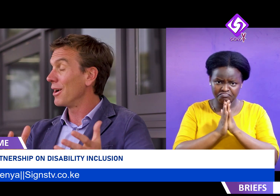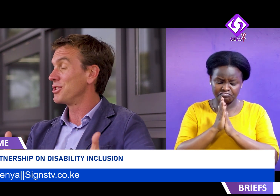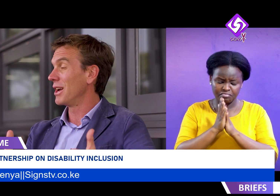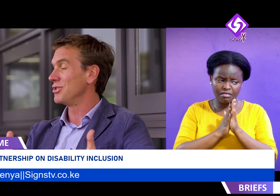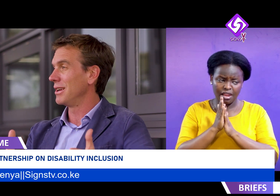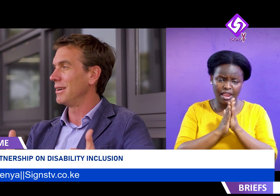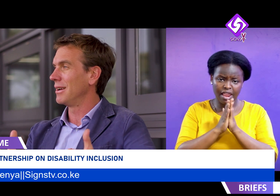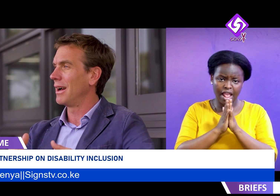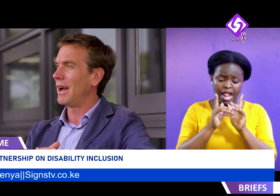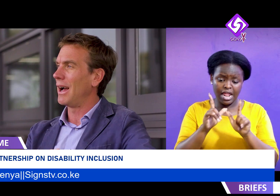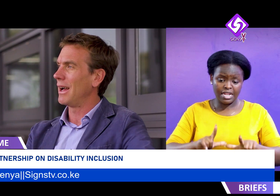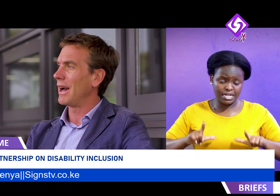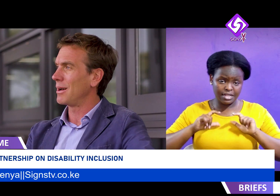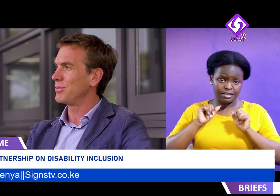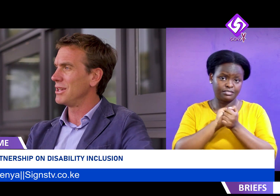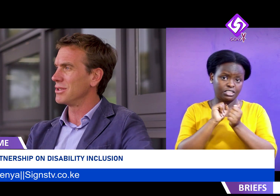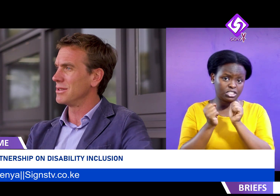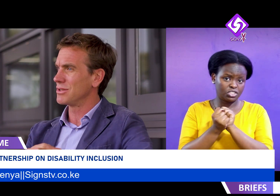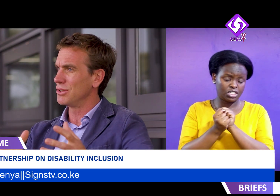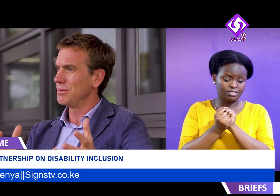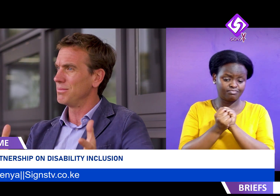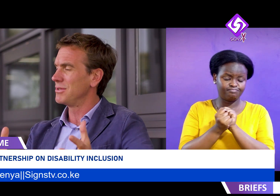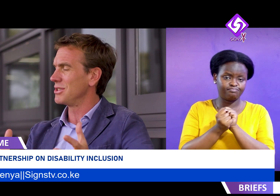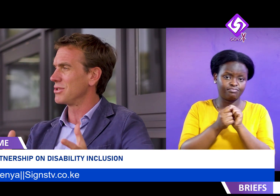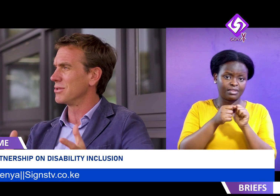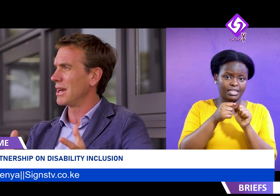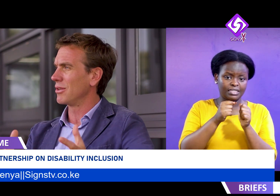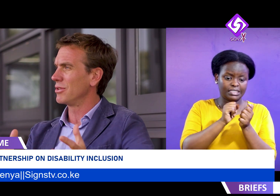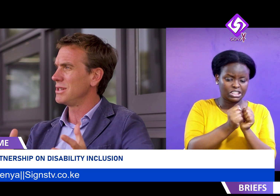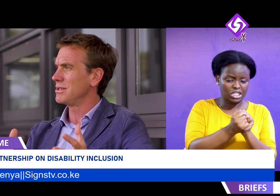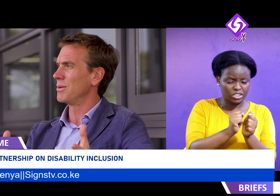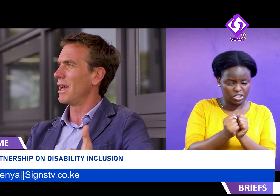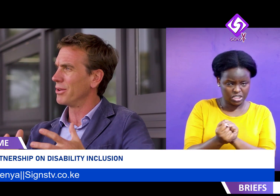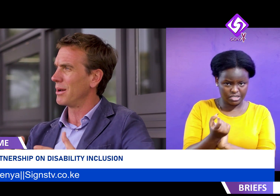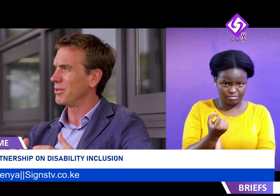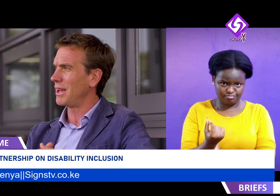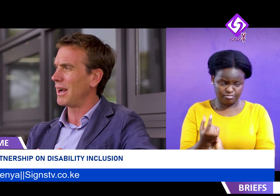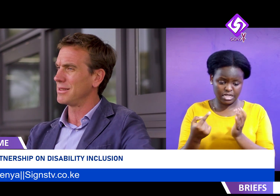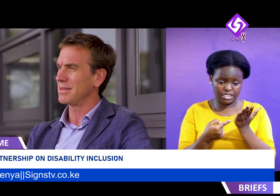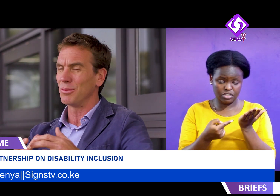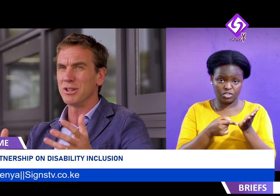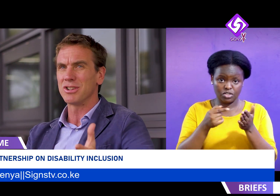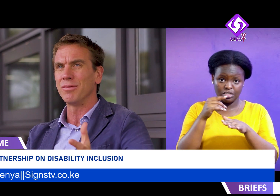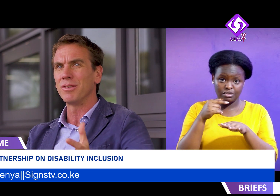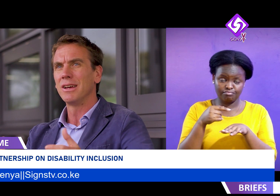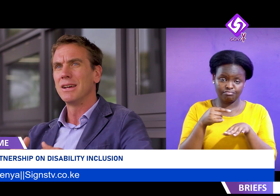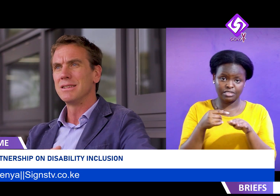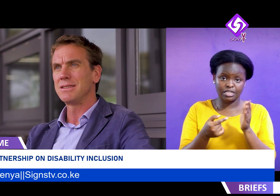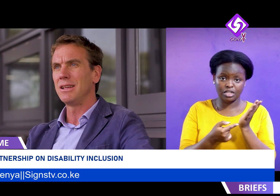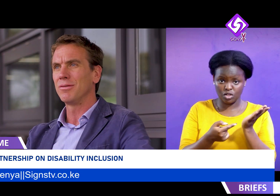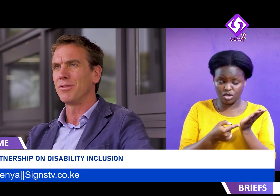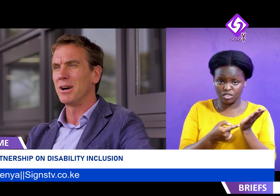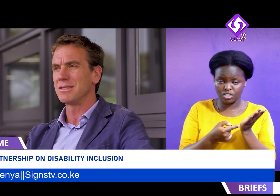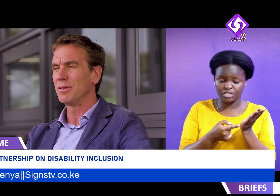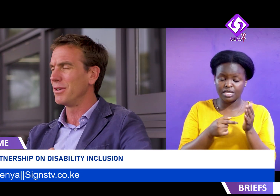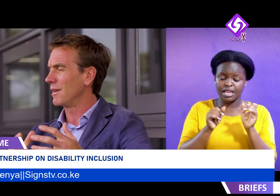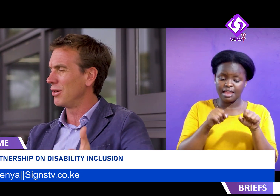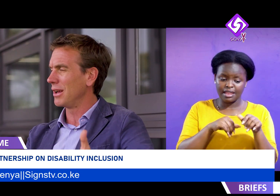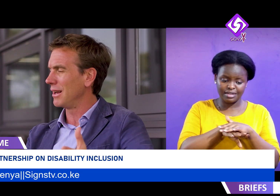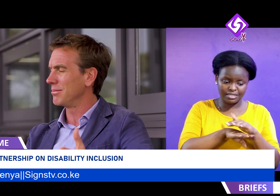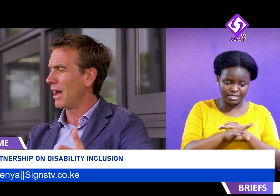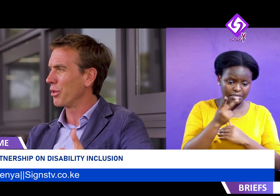and life-changing adaptations to digital technology to enable them to be accessed, and which I've seen for